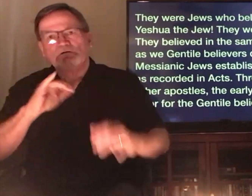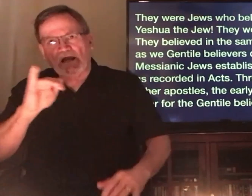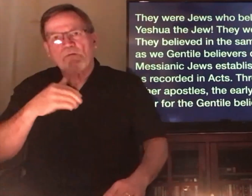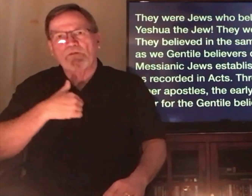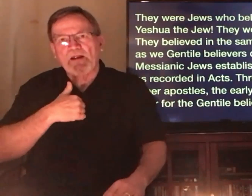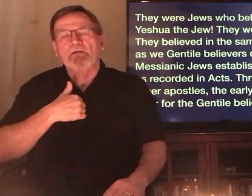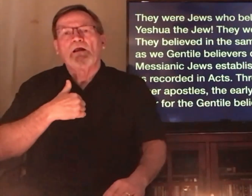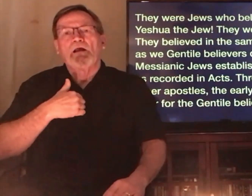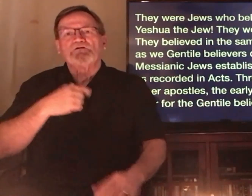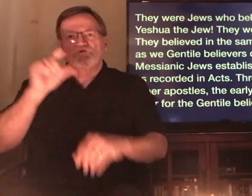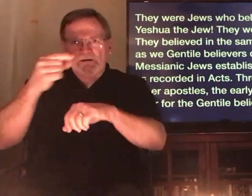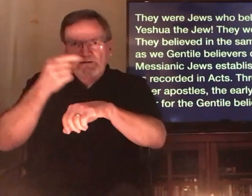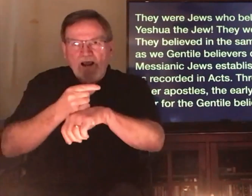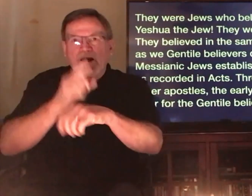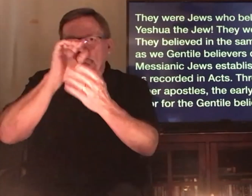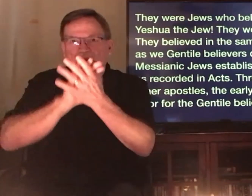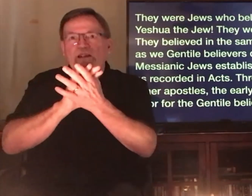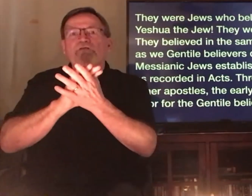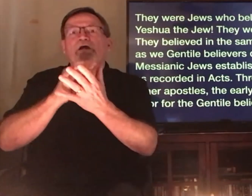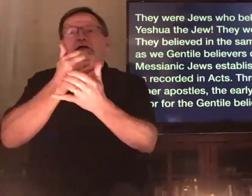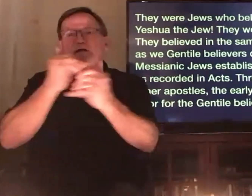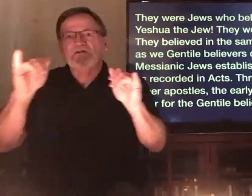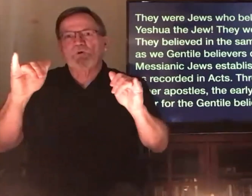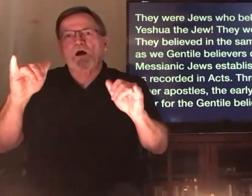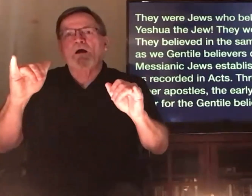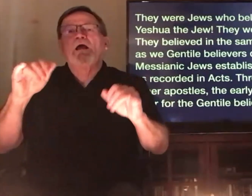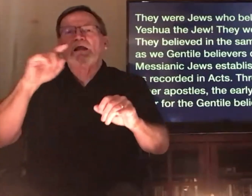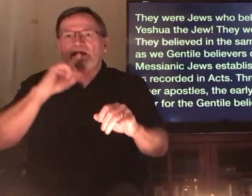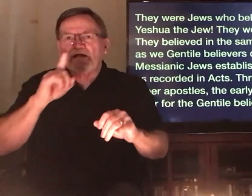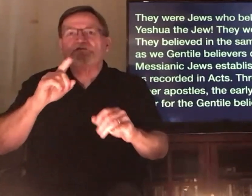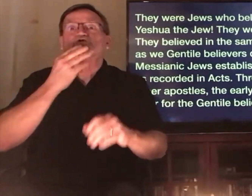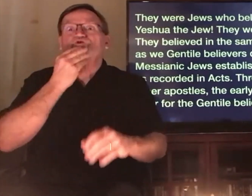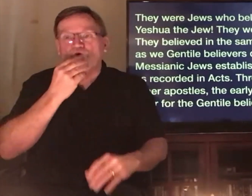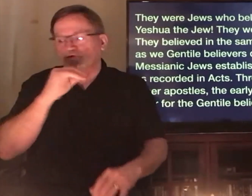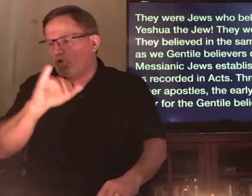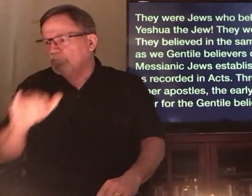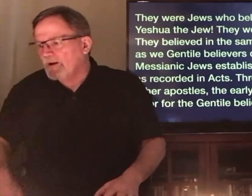or natural outgrowth, the wisdom branch of the root.